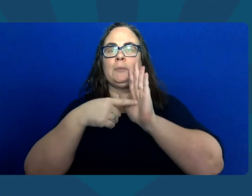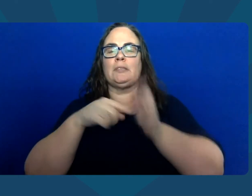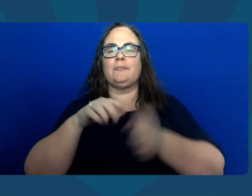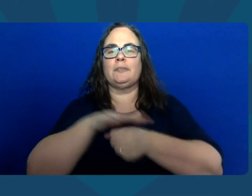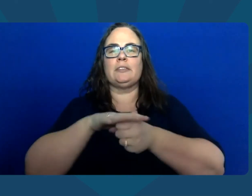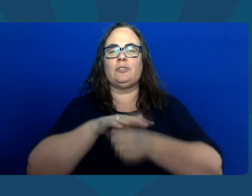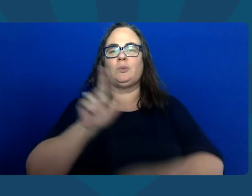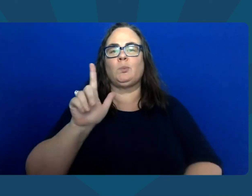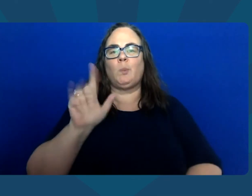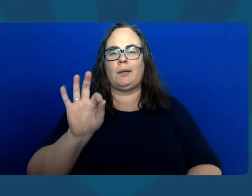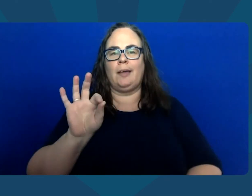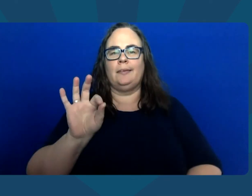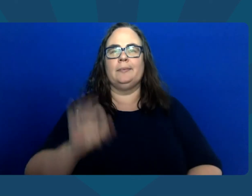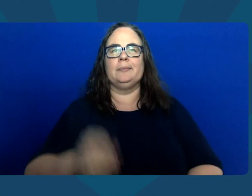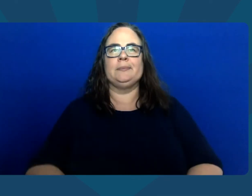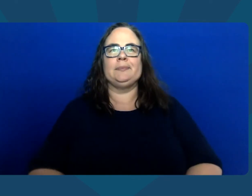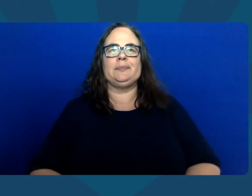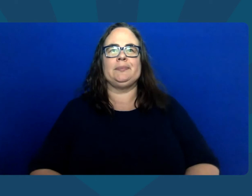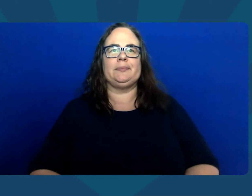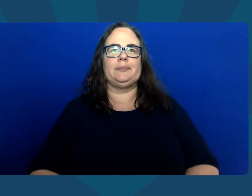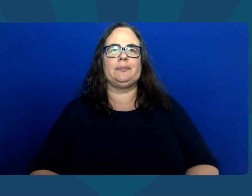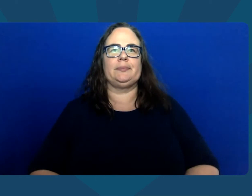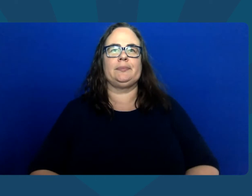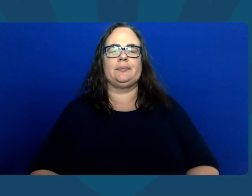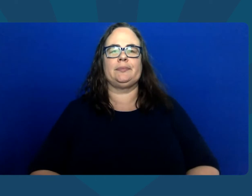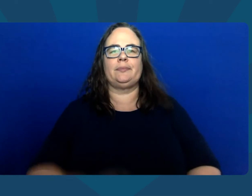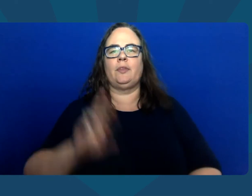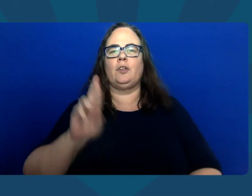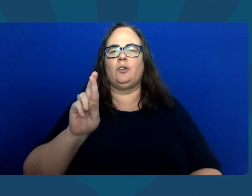Candidates for State Representative, District